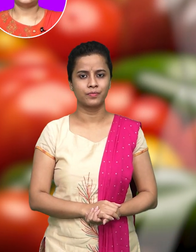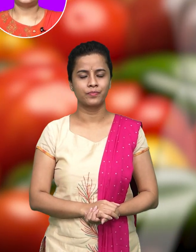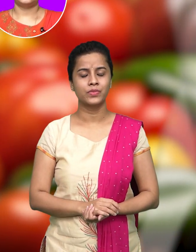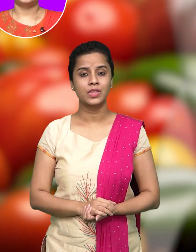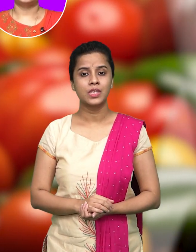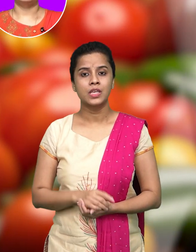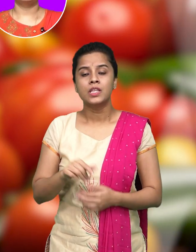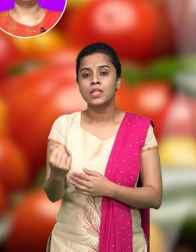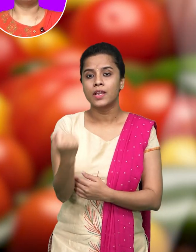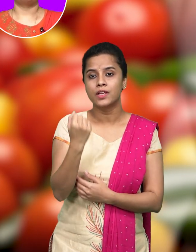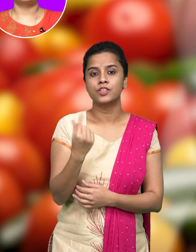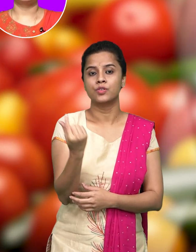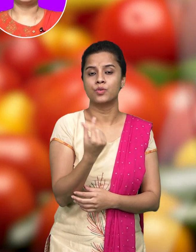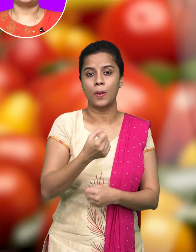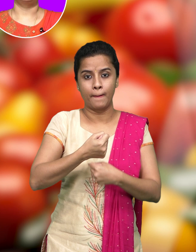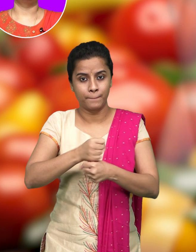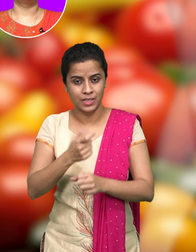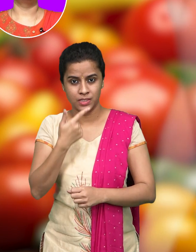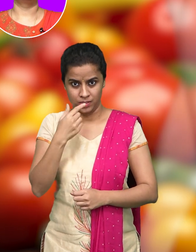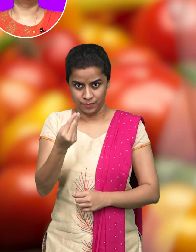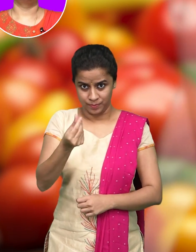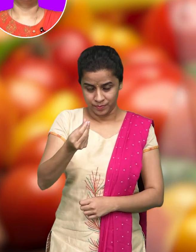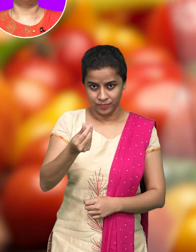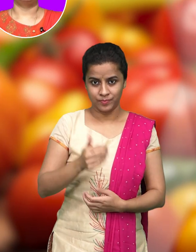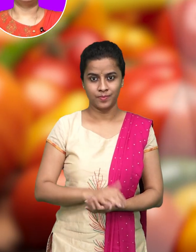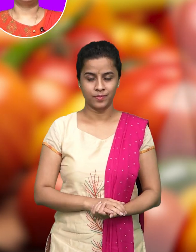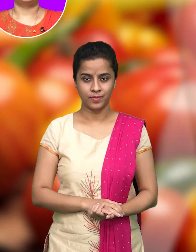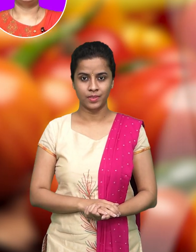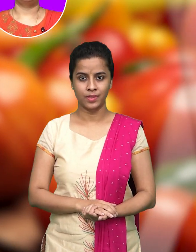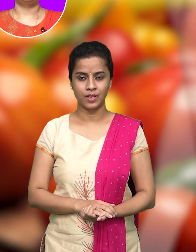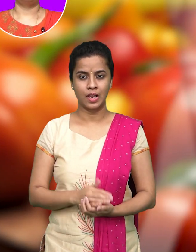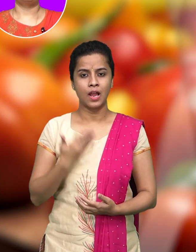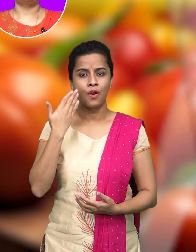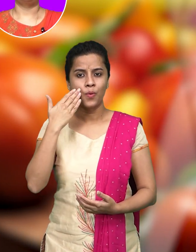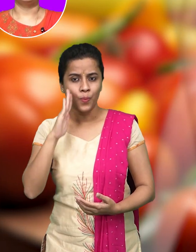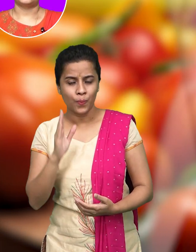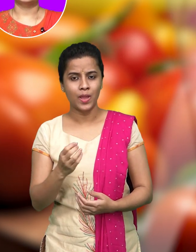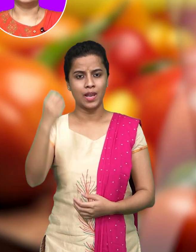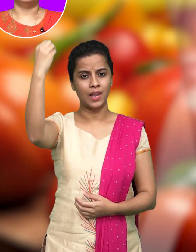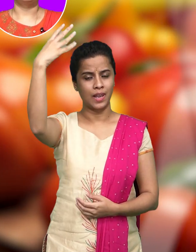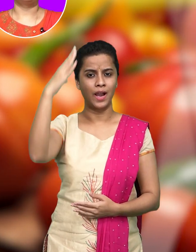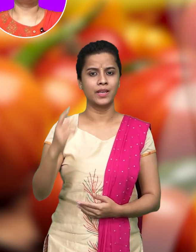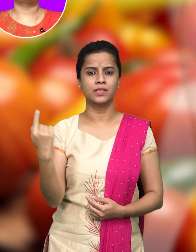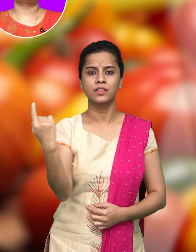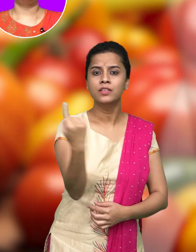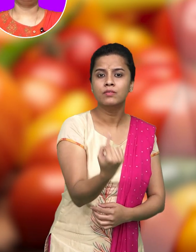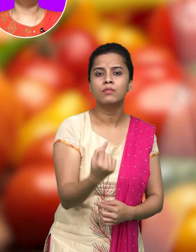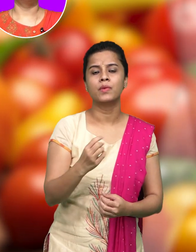This energy is used to prepare starch during light independent reaction.